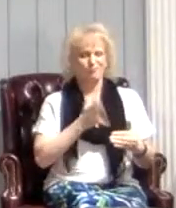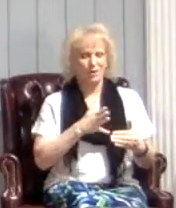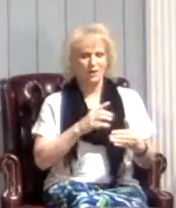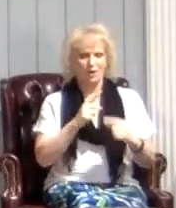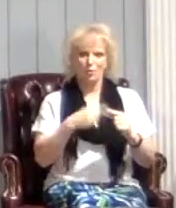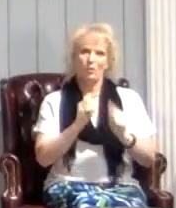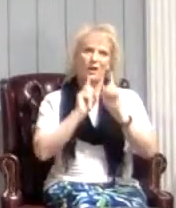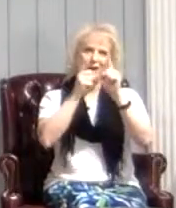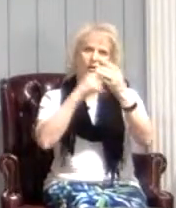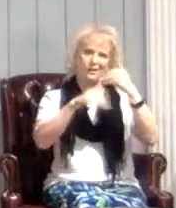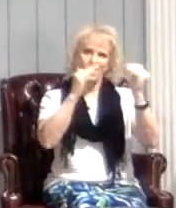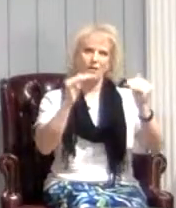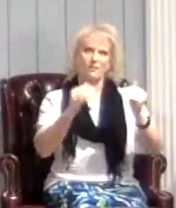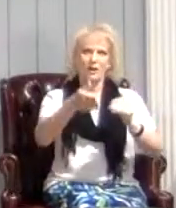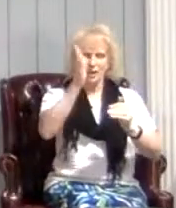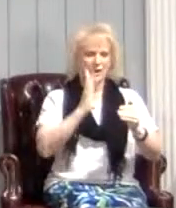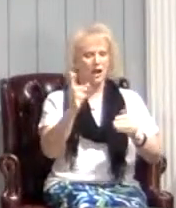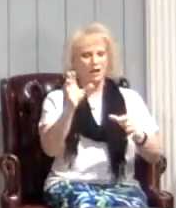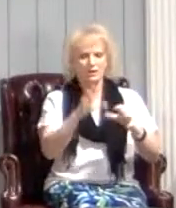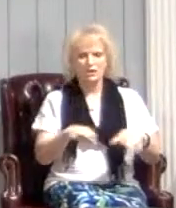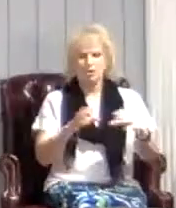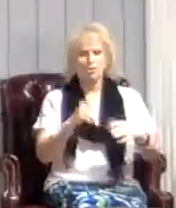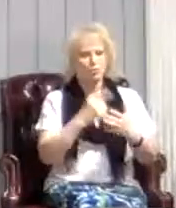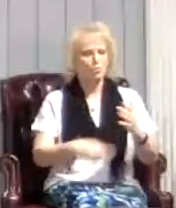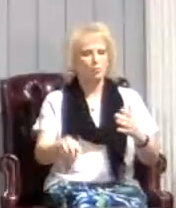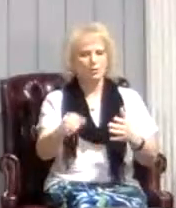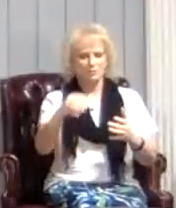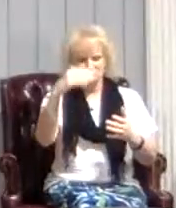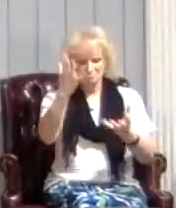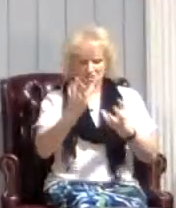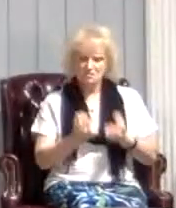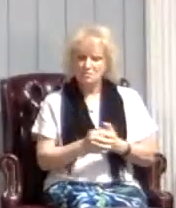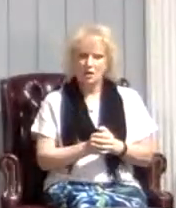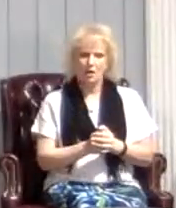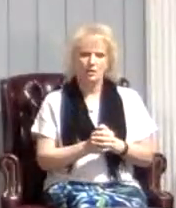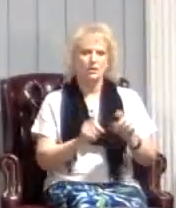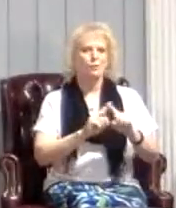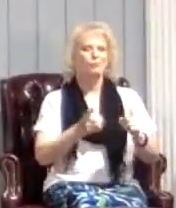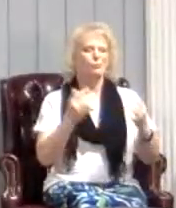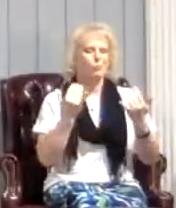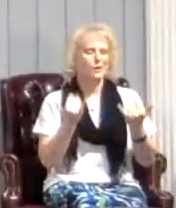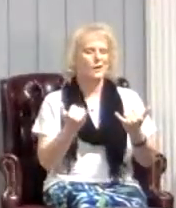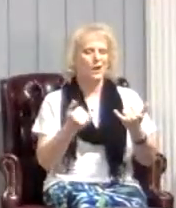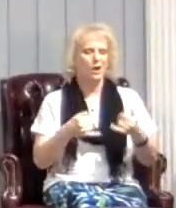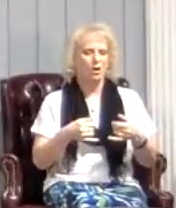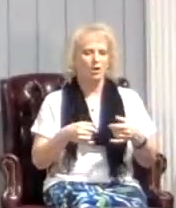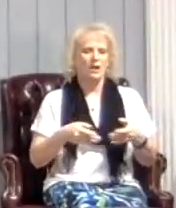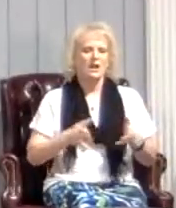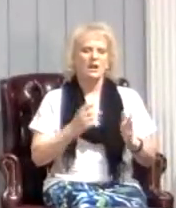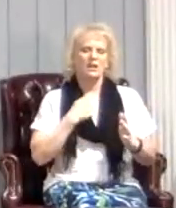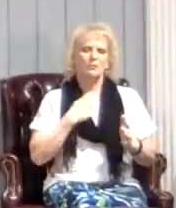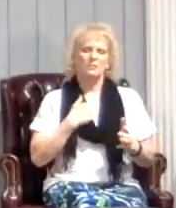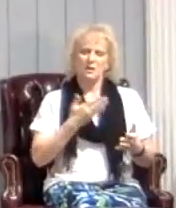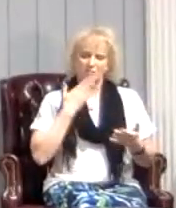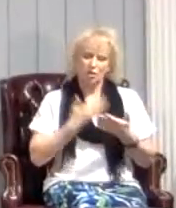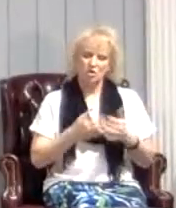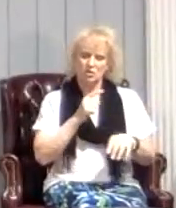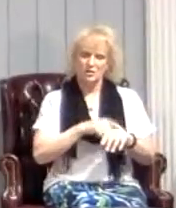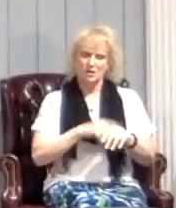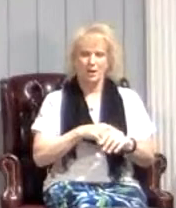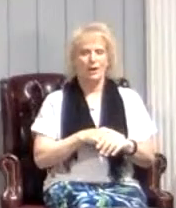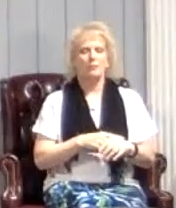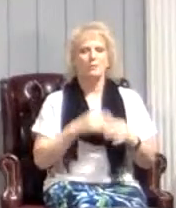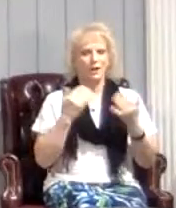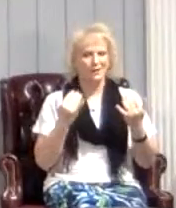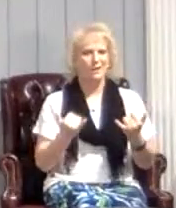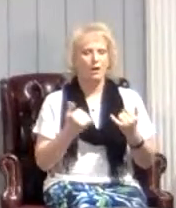wants to. But right now, just let me have a good time. Today is the day he's molding you. Today is